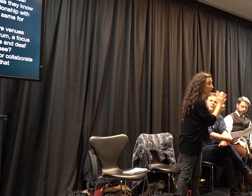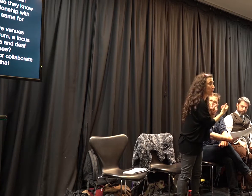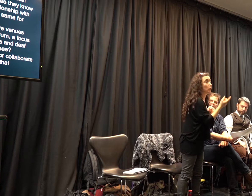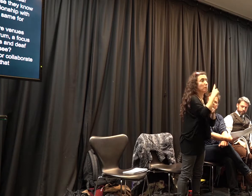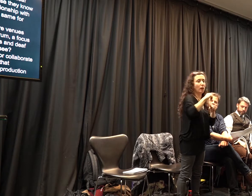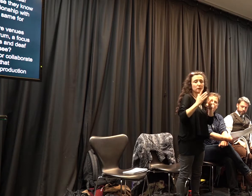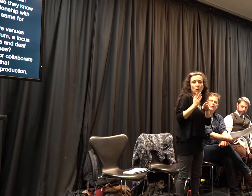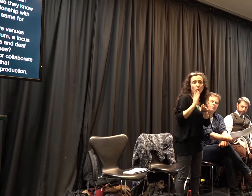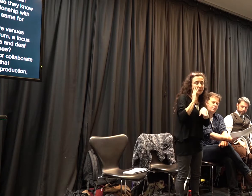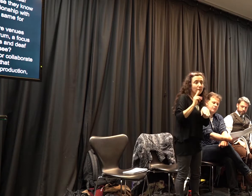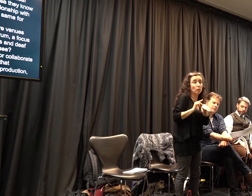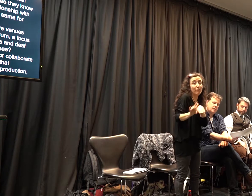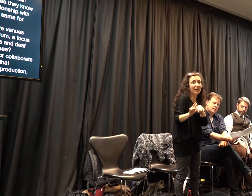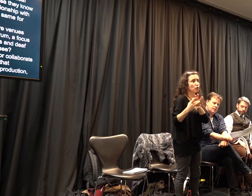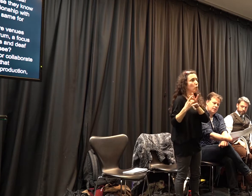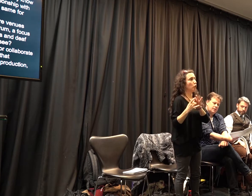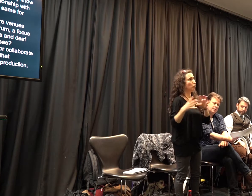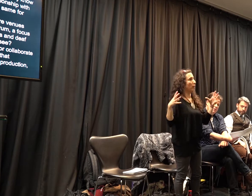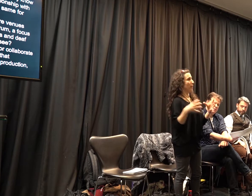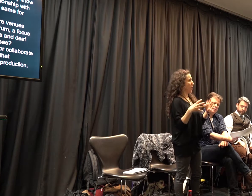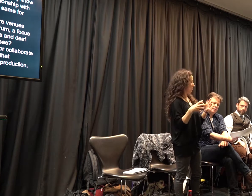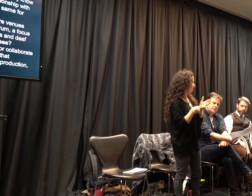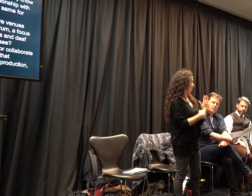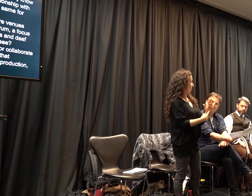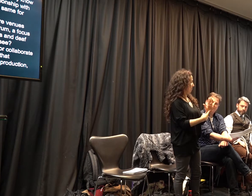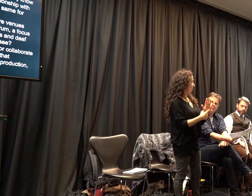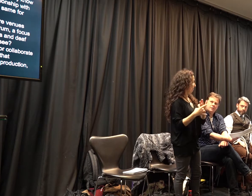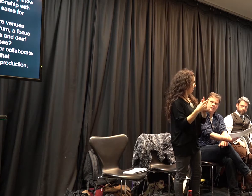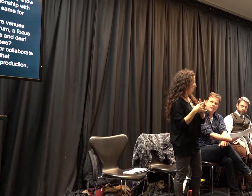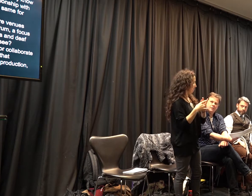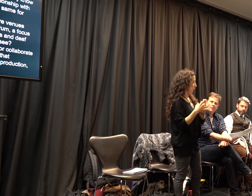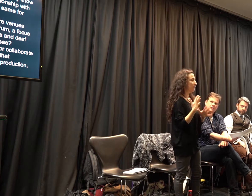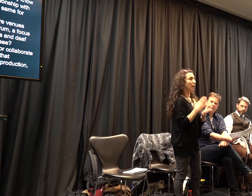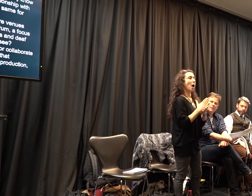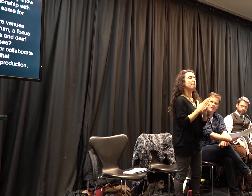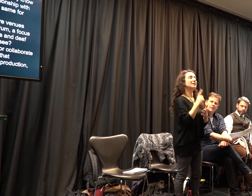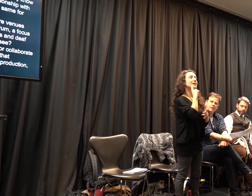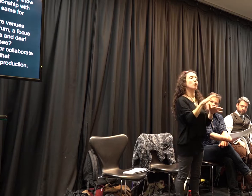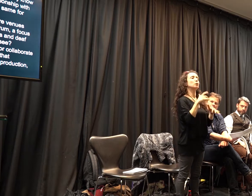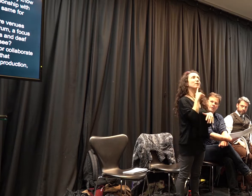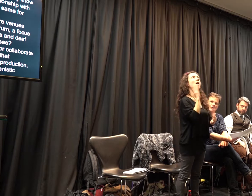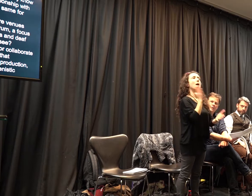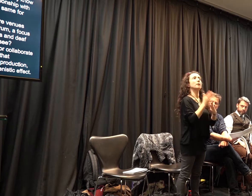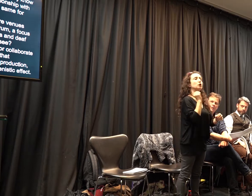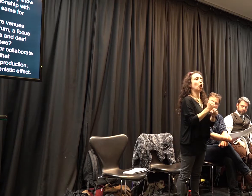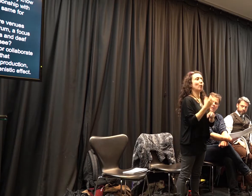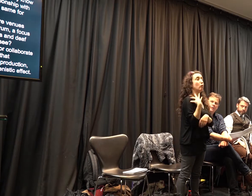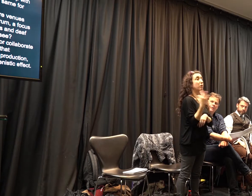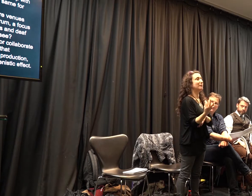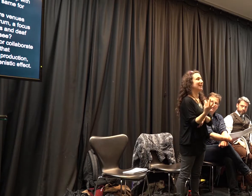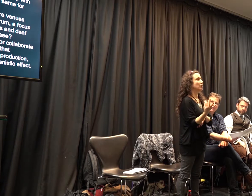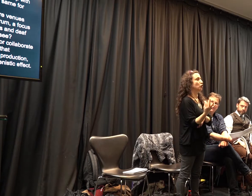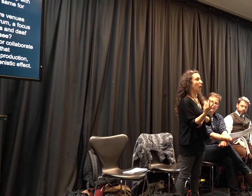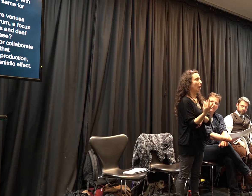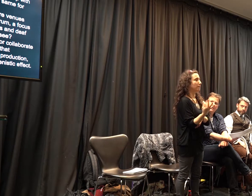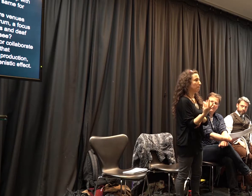just employ one deaf actor for a tokenistic effect. Something, deaf actors and hearing actors working together as a